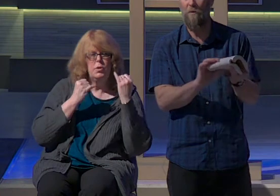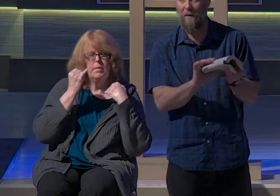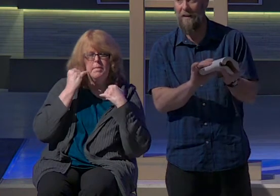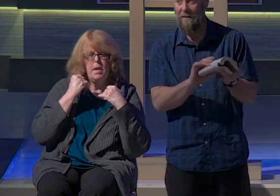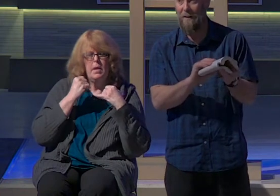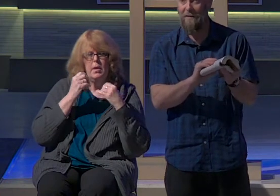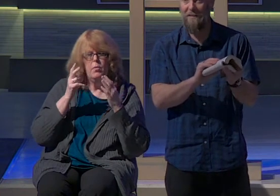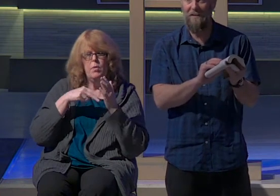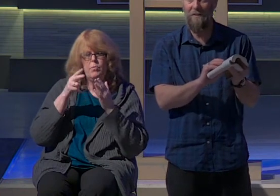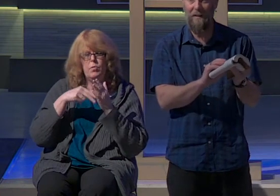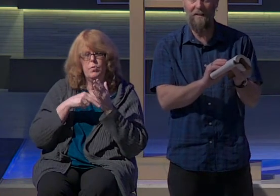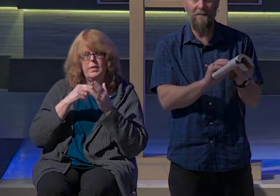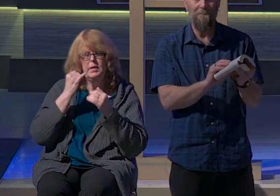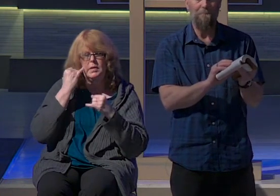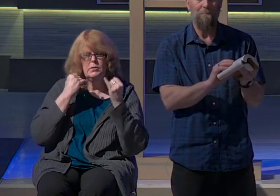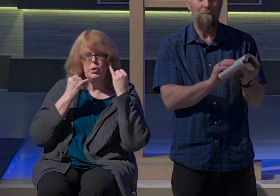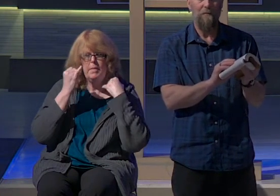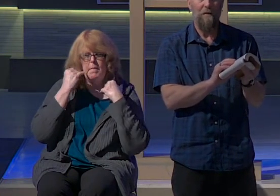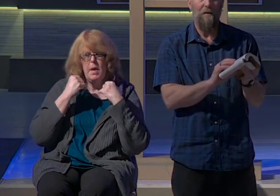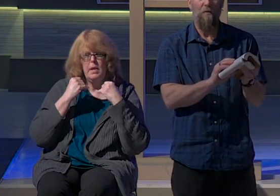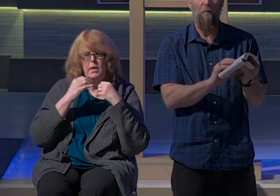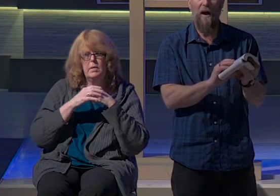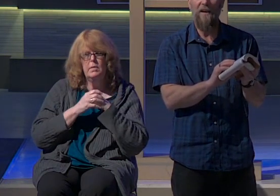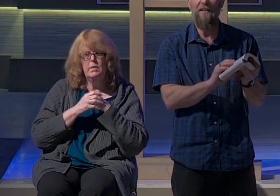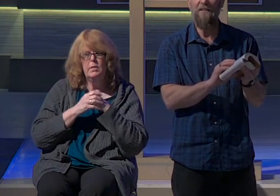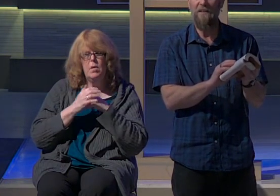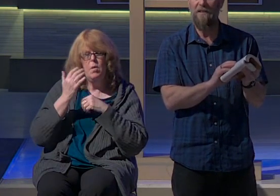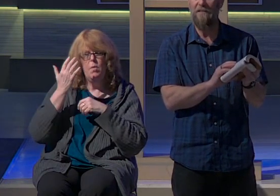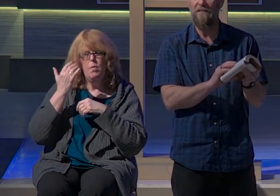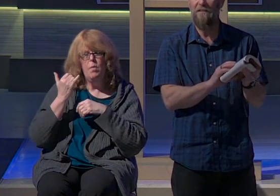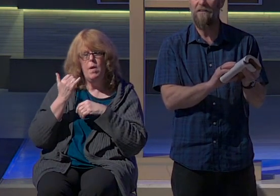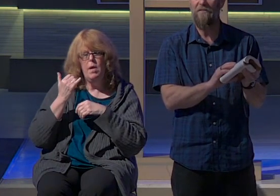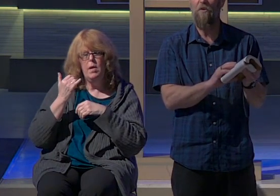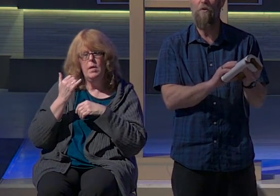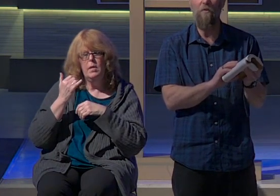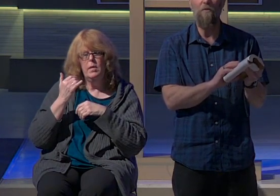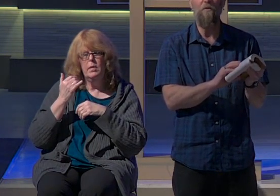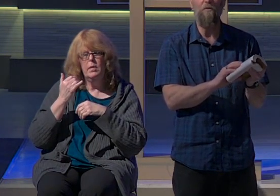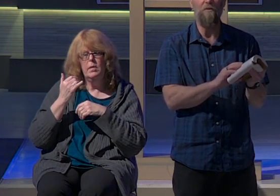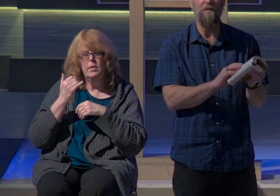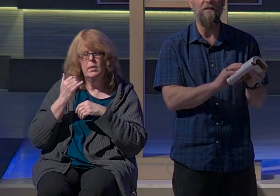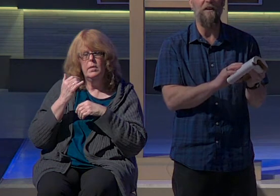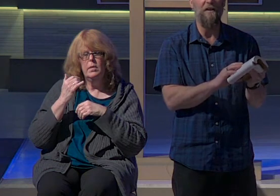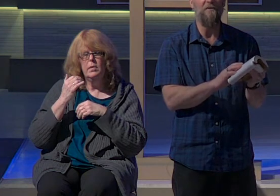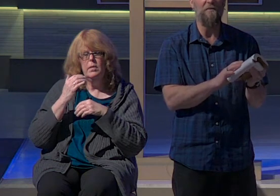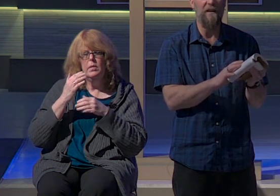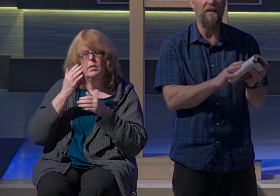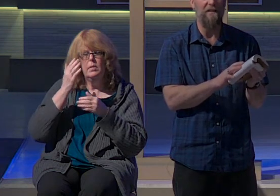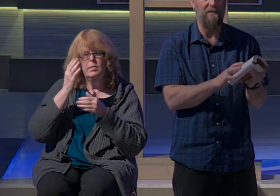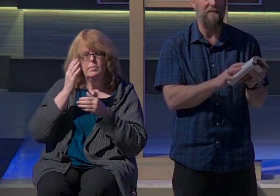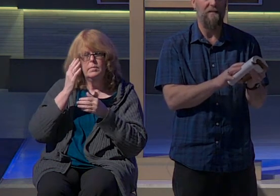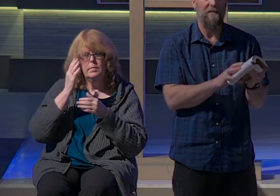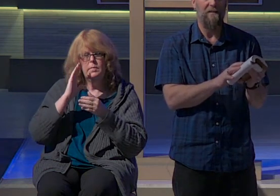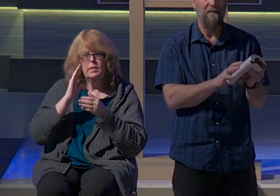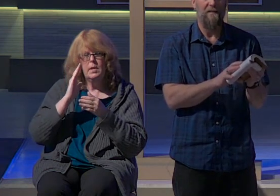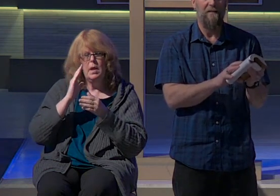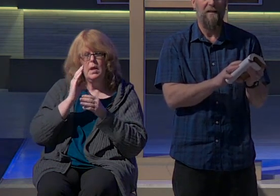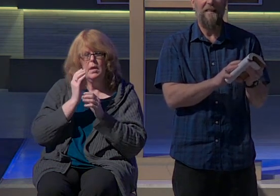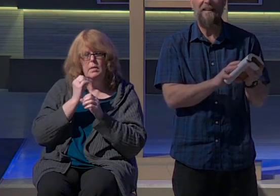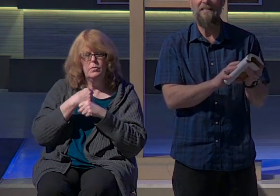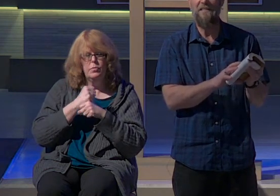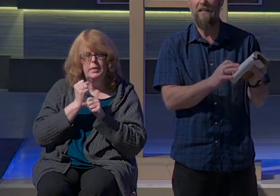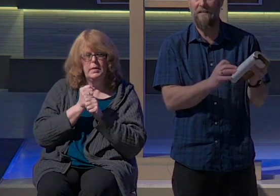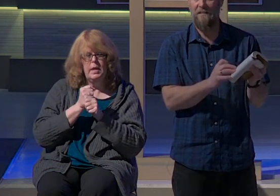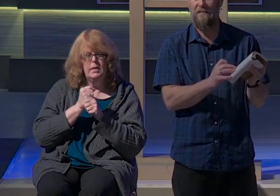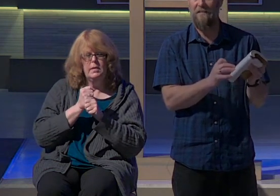what we're reading about in Jeremiah, why does the whole order that God created